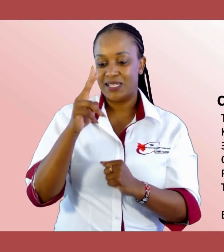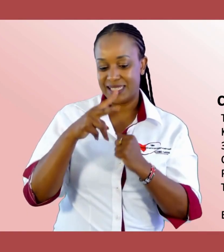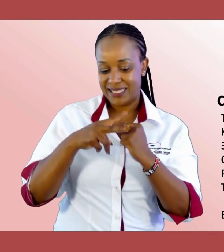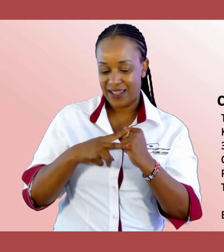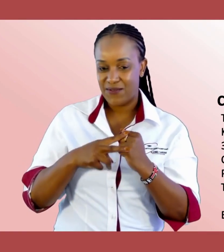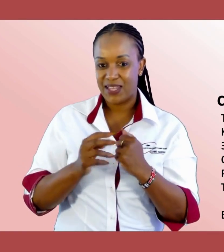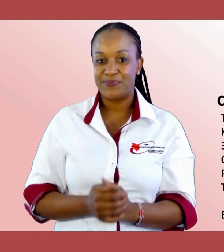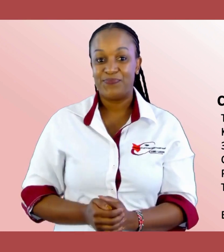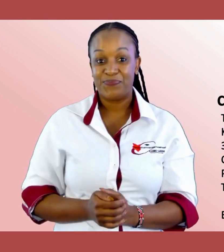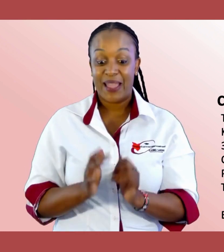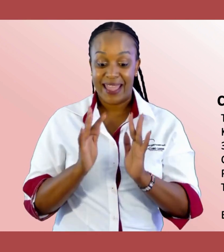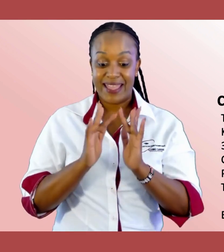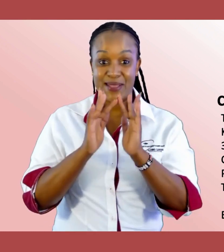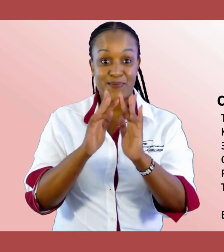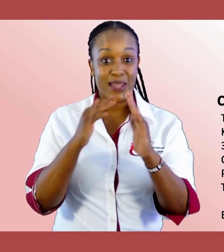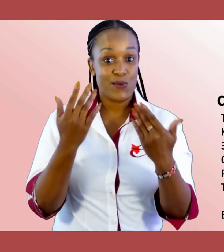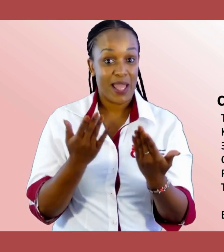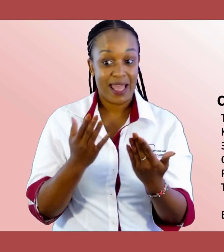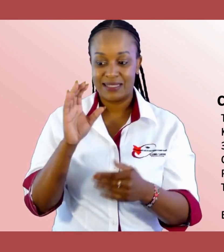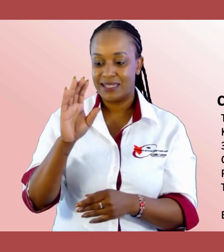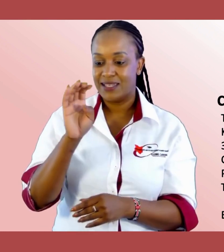0723-954927. Email